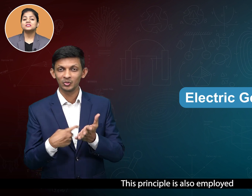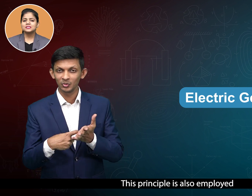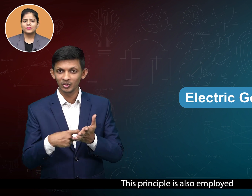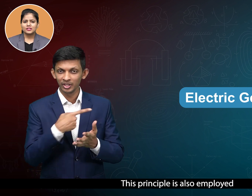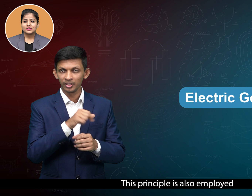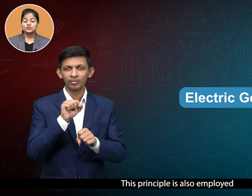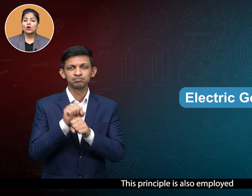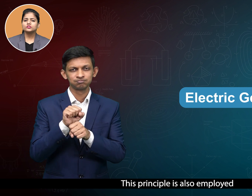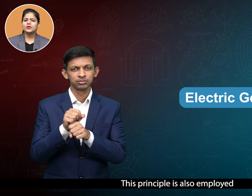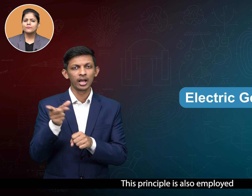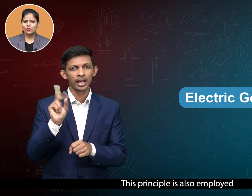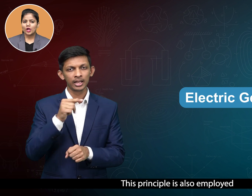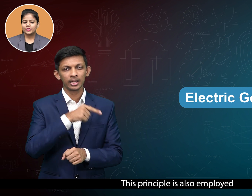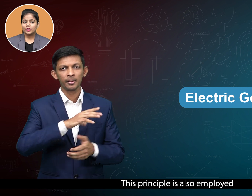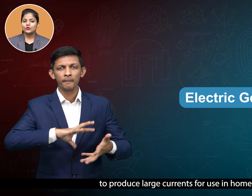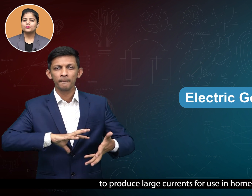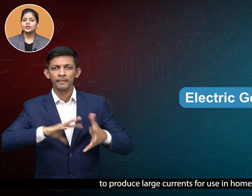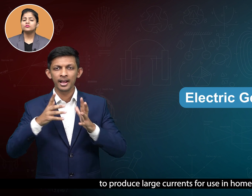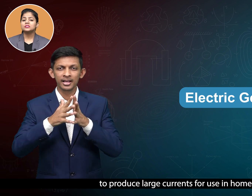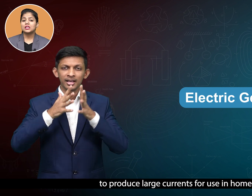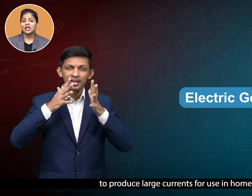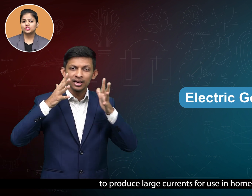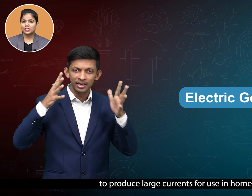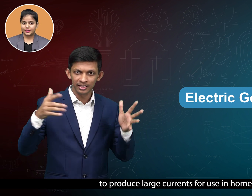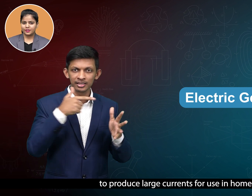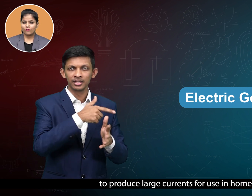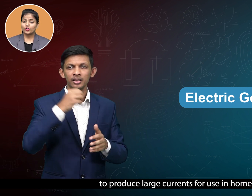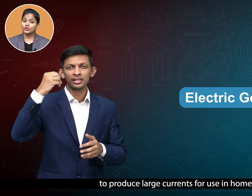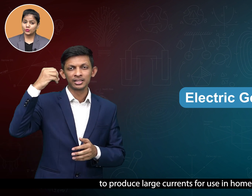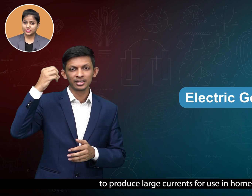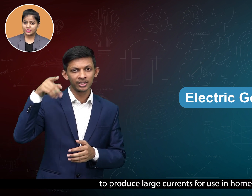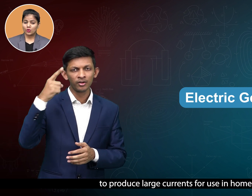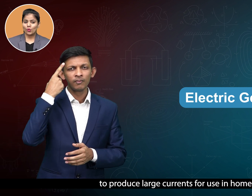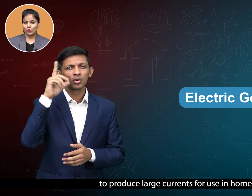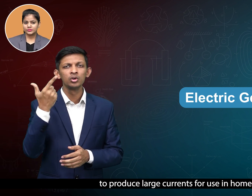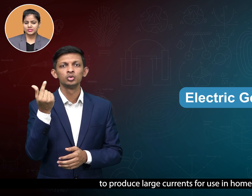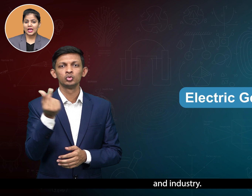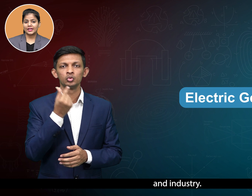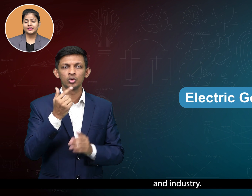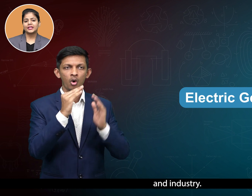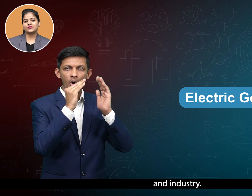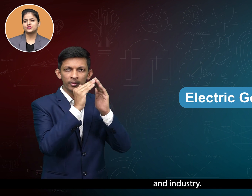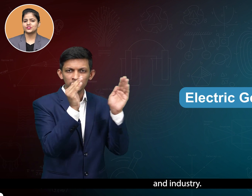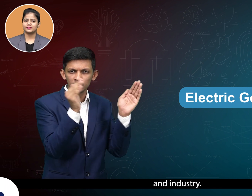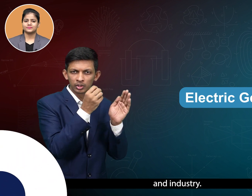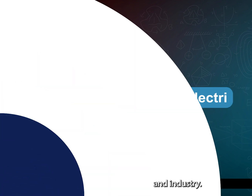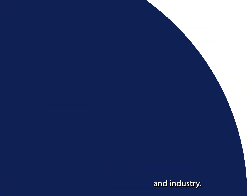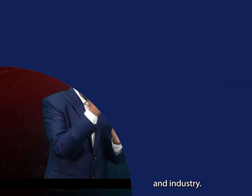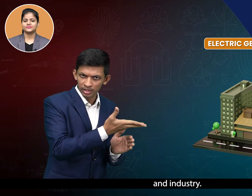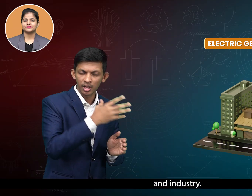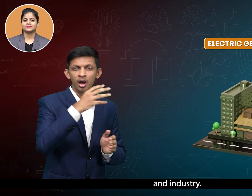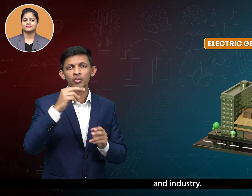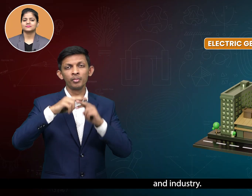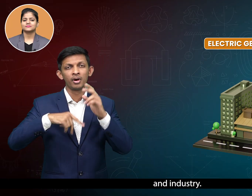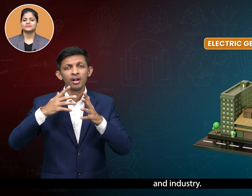This principle is also employed to produce large current for use in homes and industry.